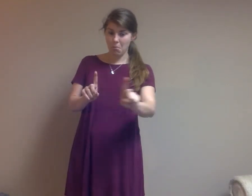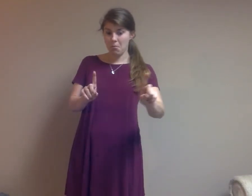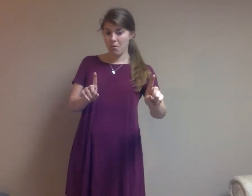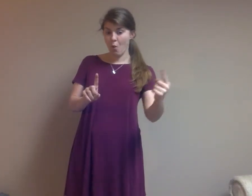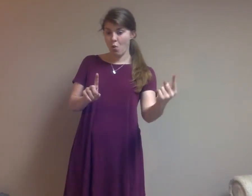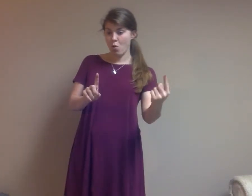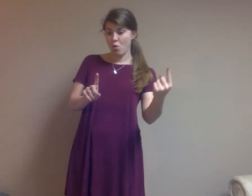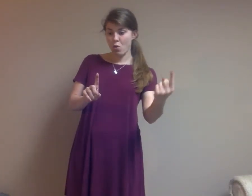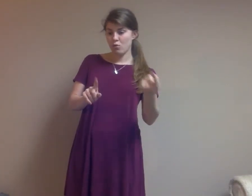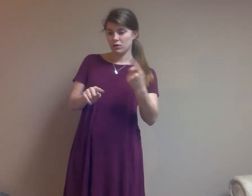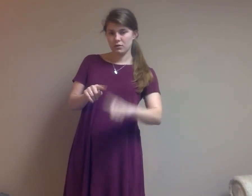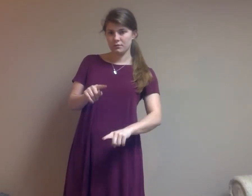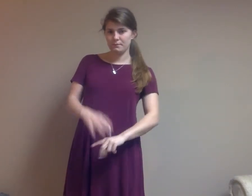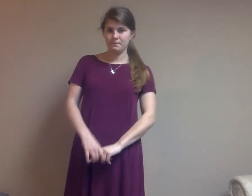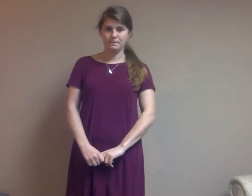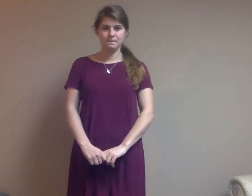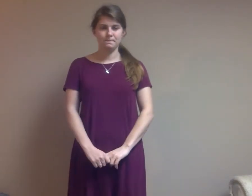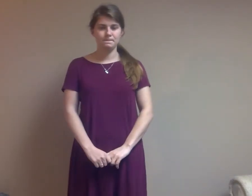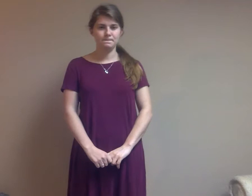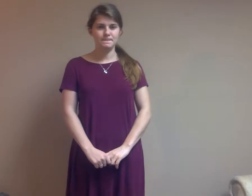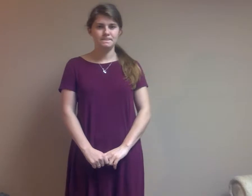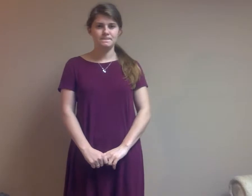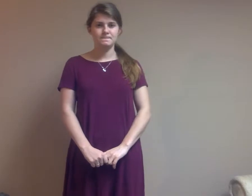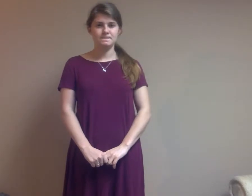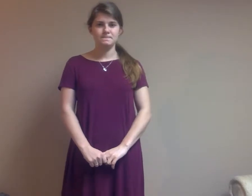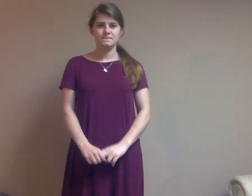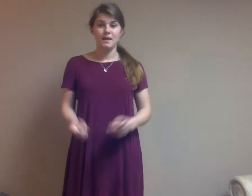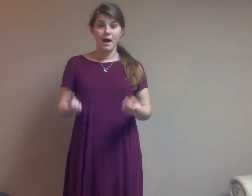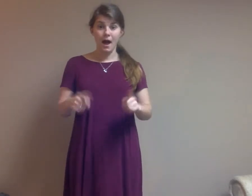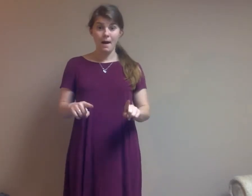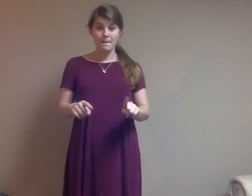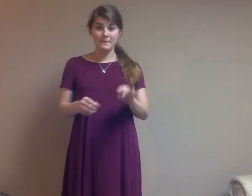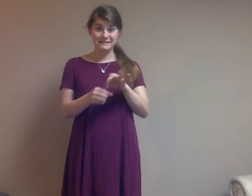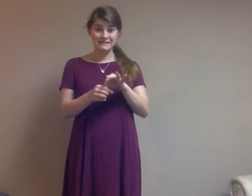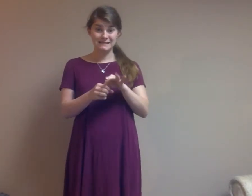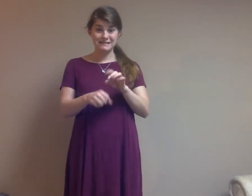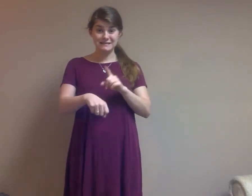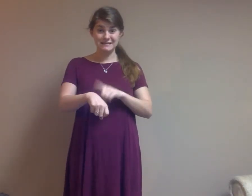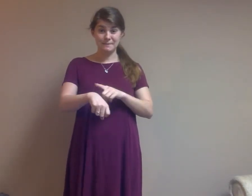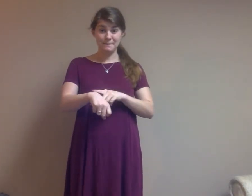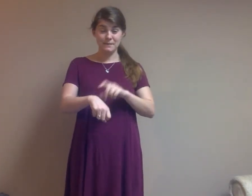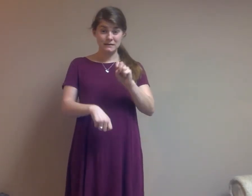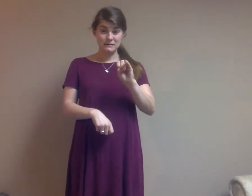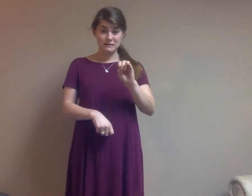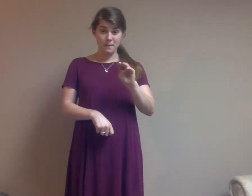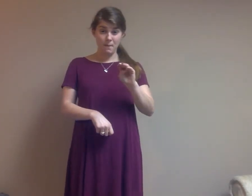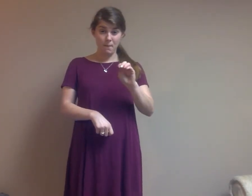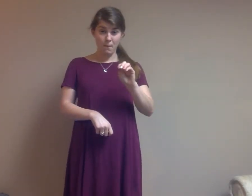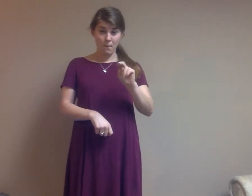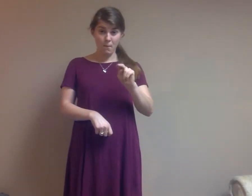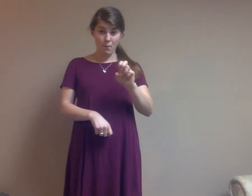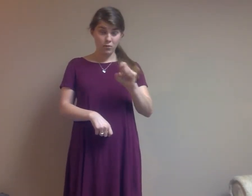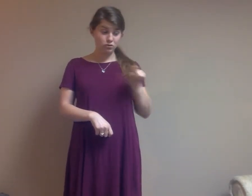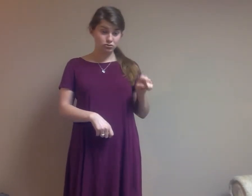By tea time, Simone is feeling better. You've had a fun day today. Now we're going to, if you would like, we're going to go and have a